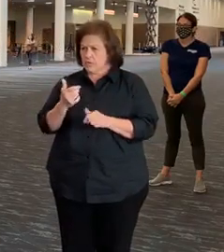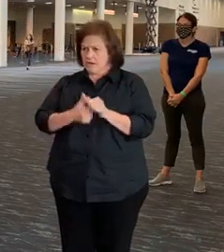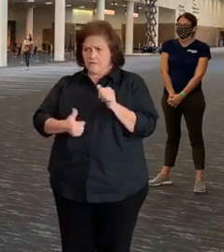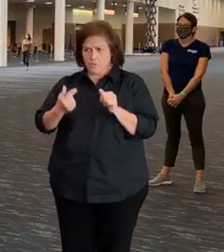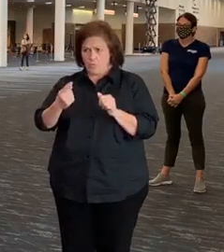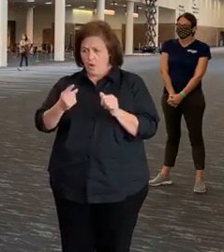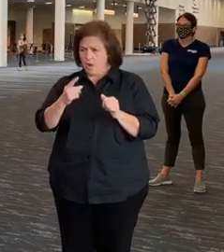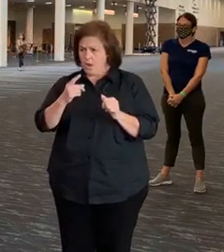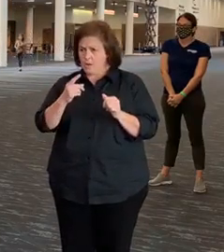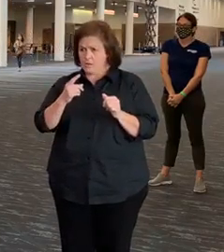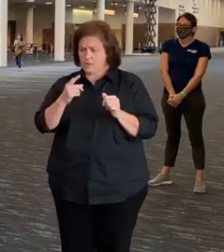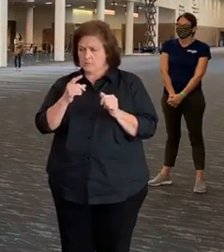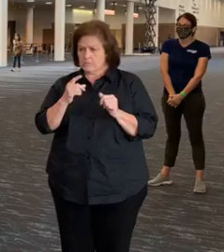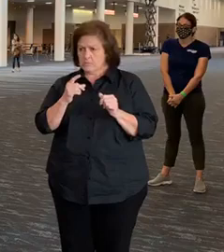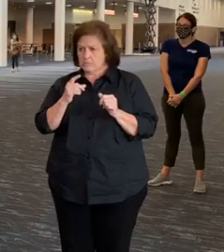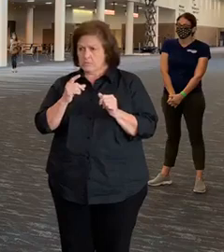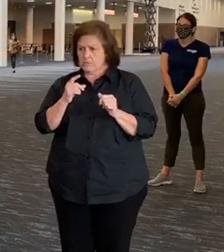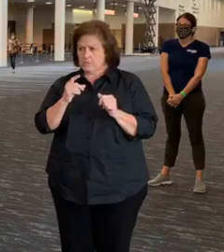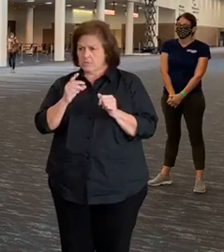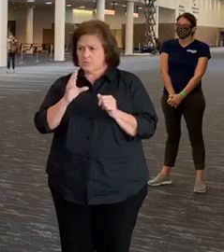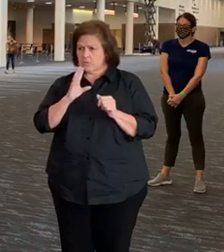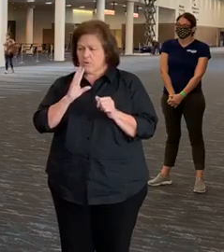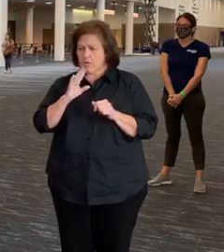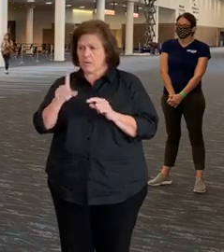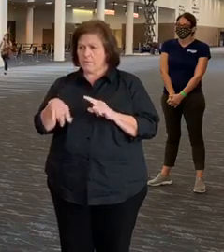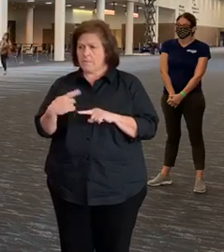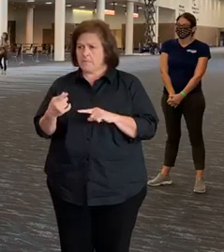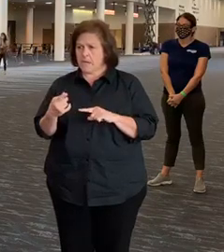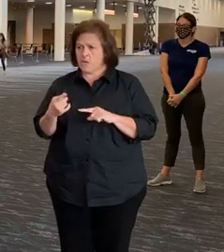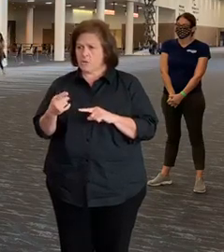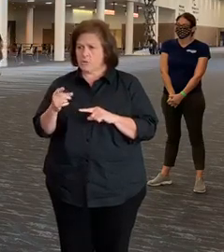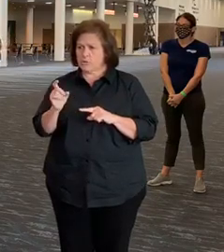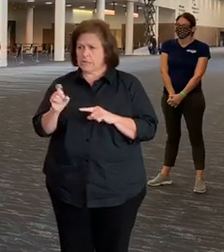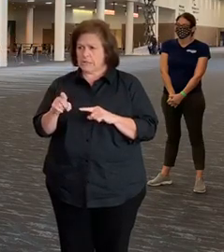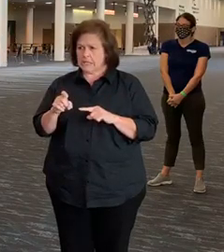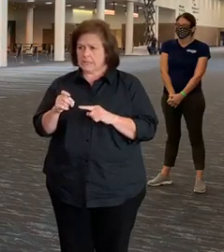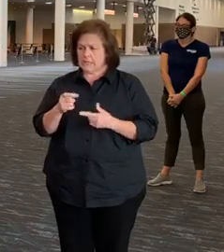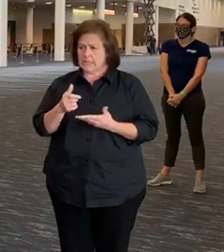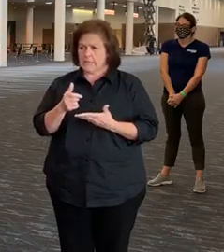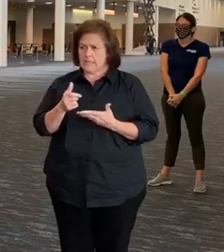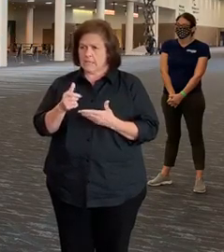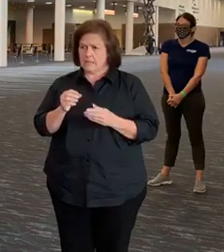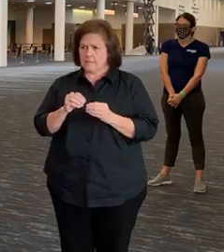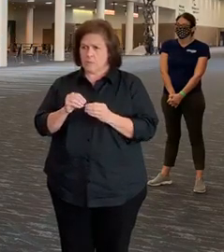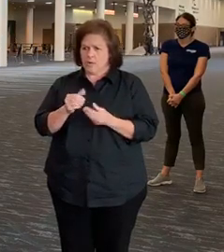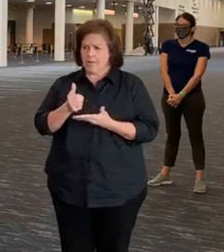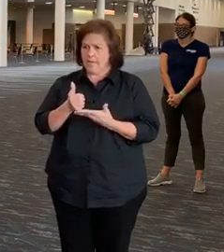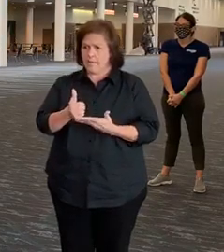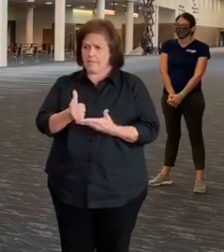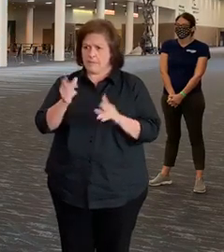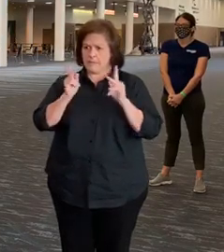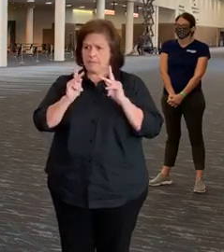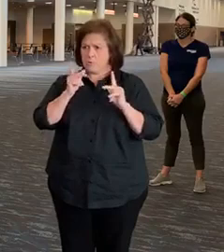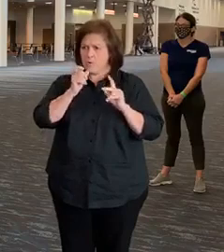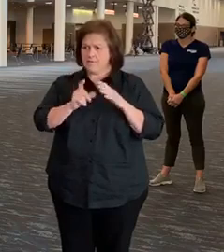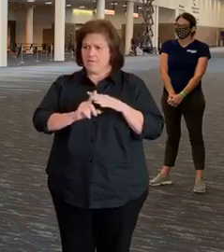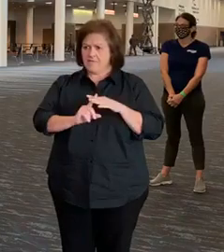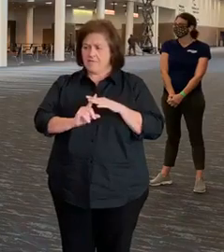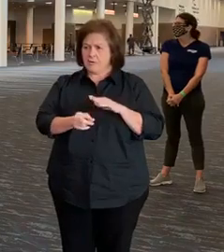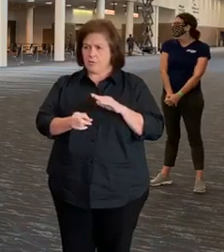everyone's been talking about the need for more direct assistance for the people who were